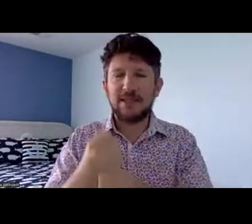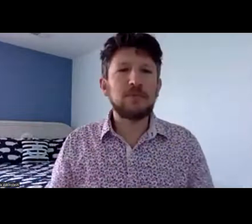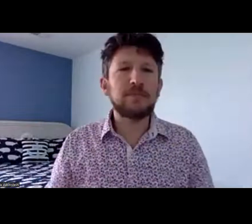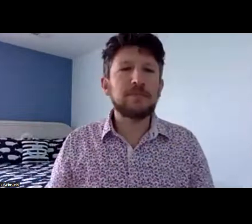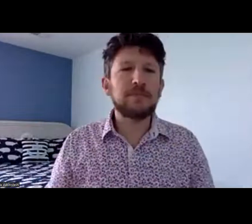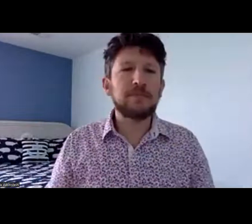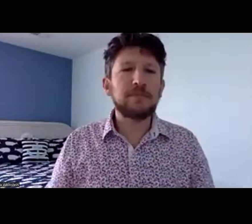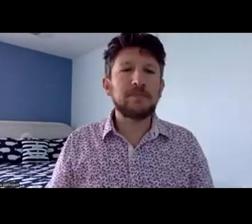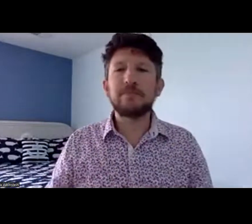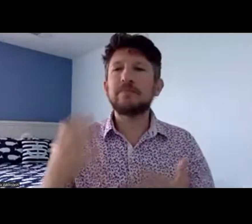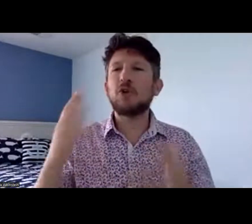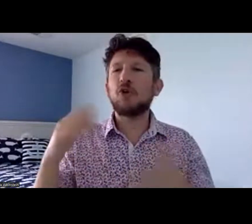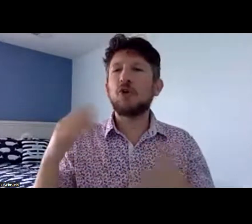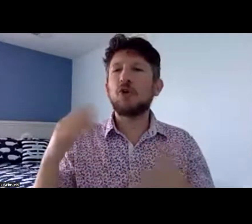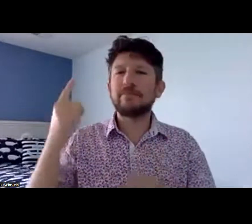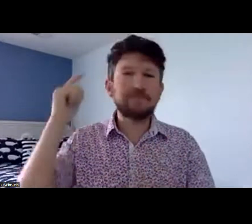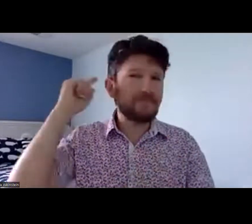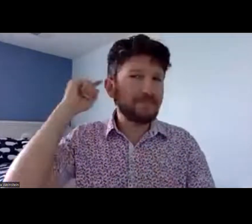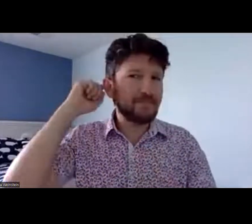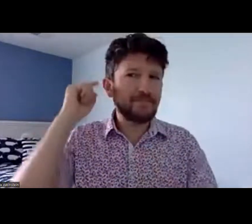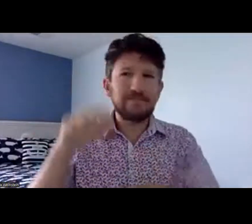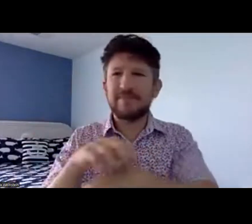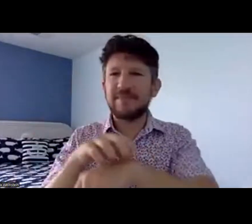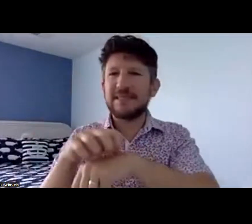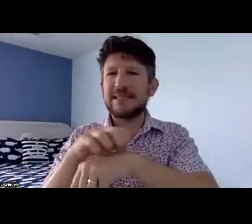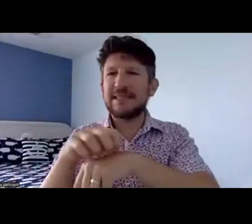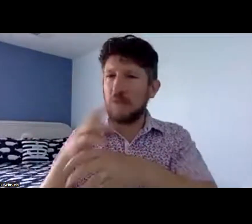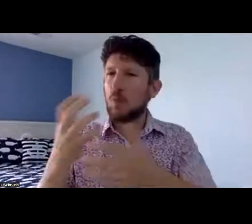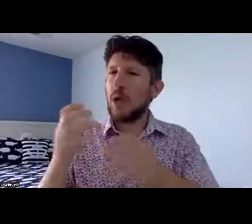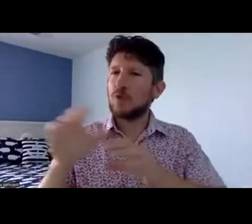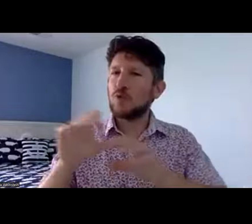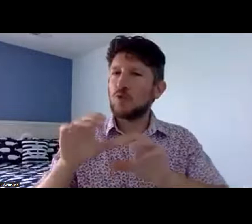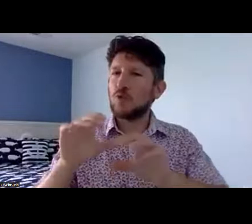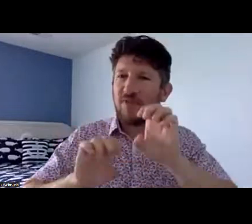So I focused on that arena for about 8 years.